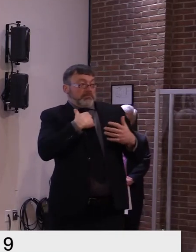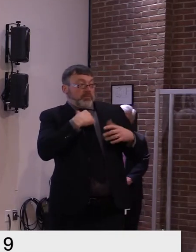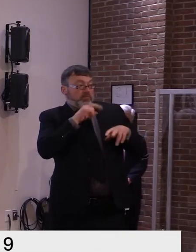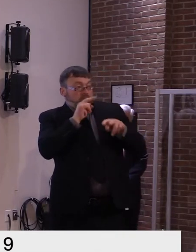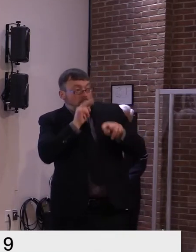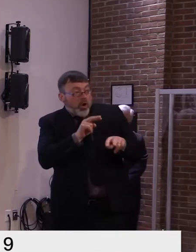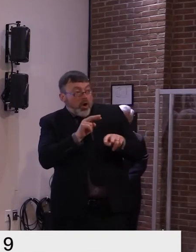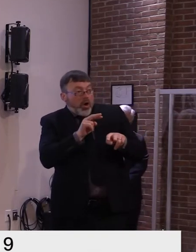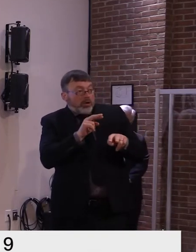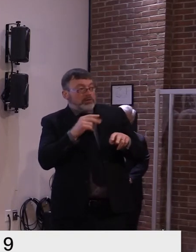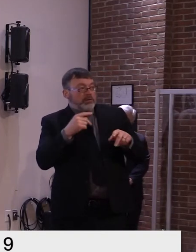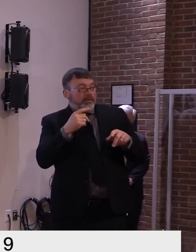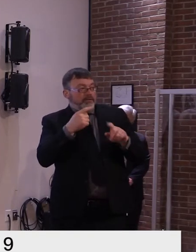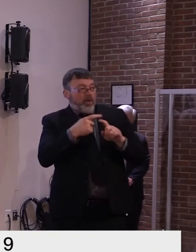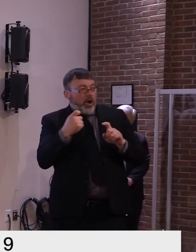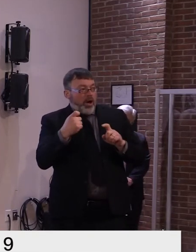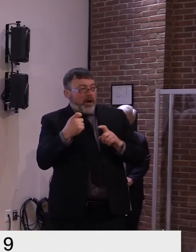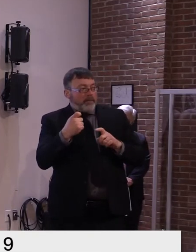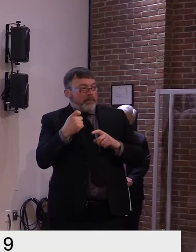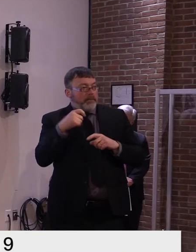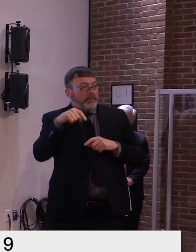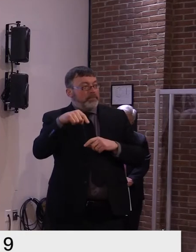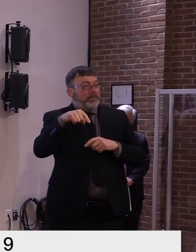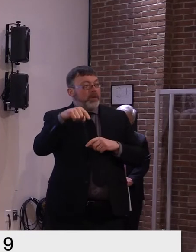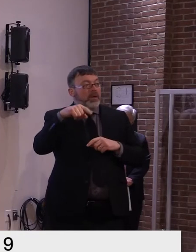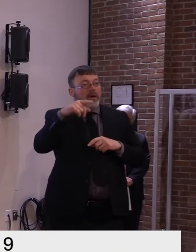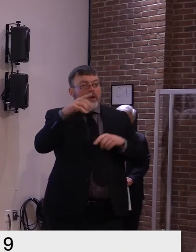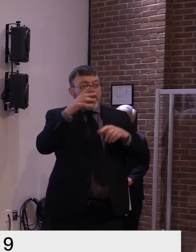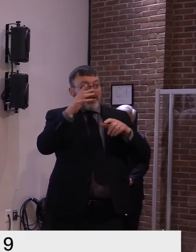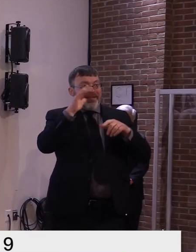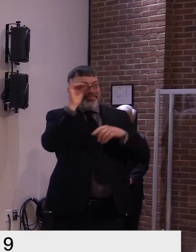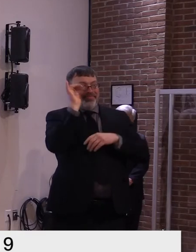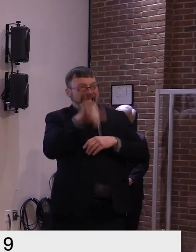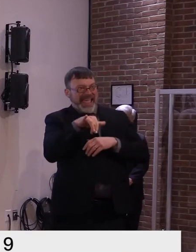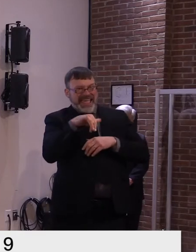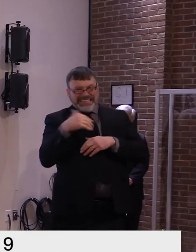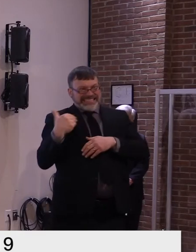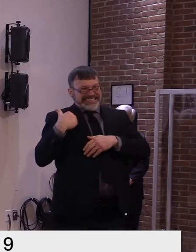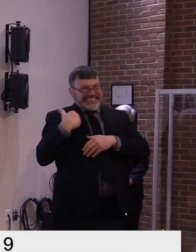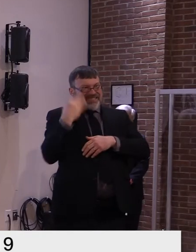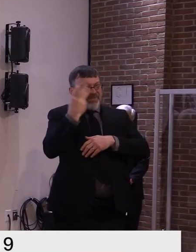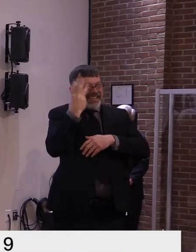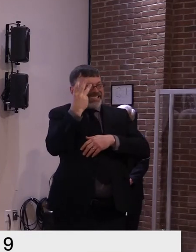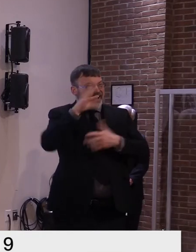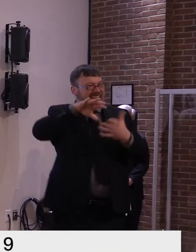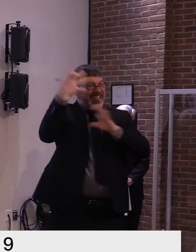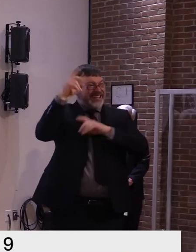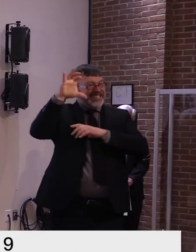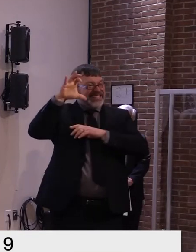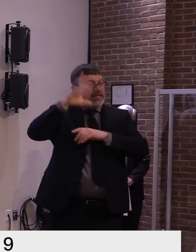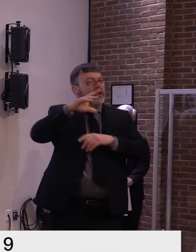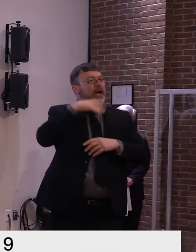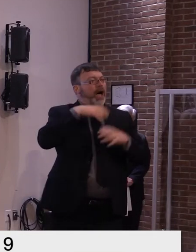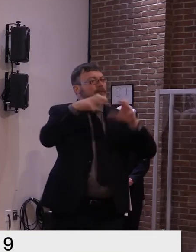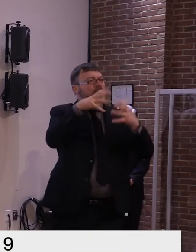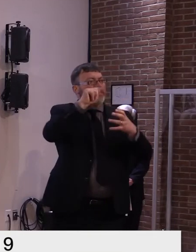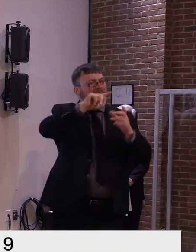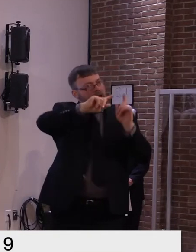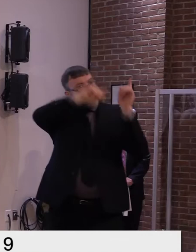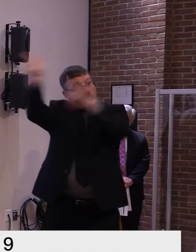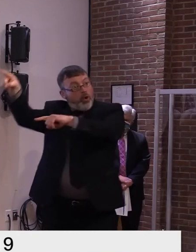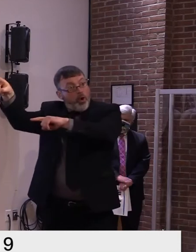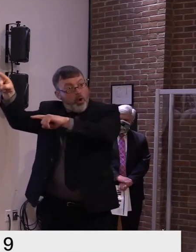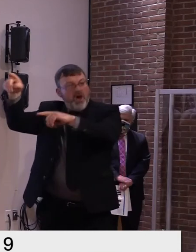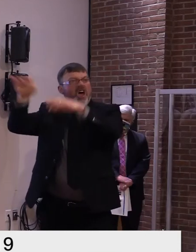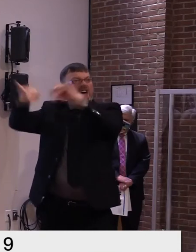tragically violent event in Washington this week, this situation is an important reminder that if you do travel out of